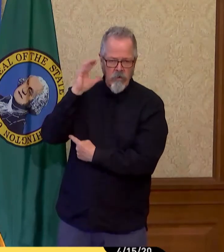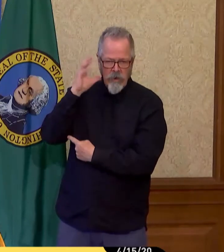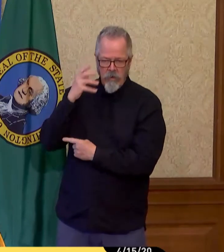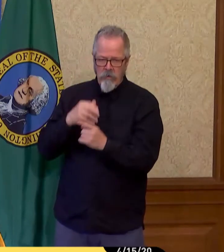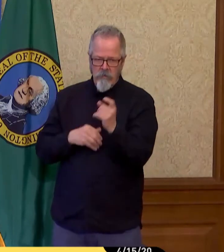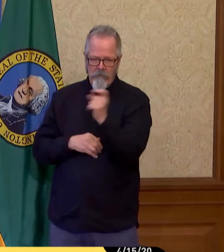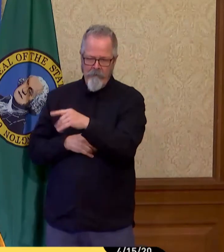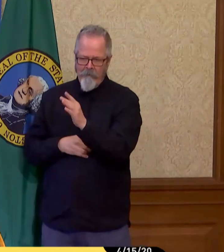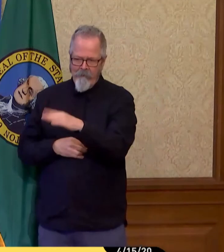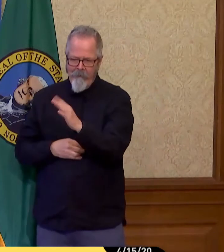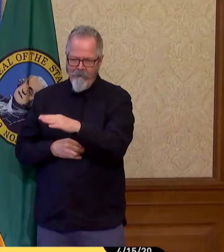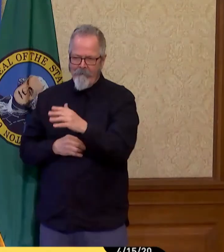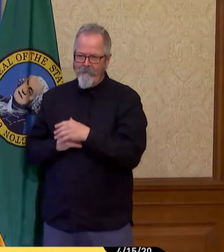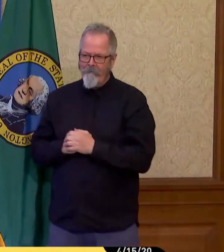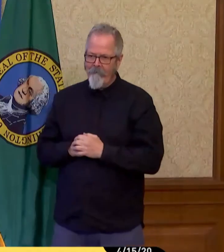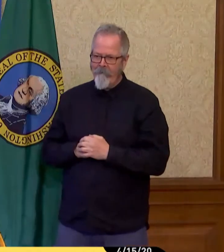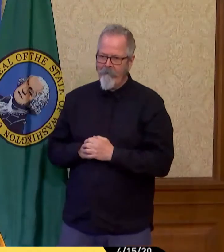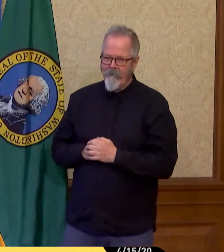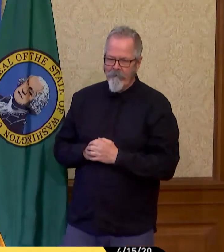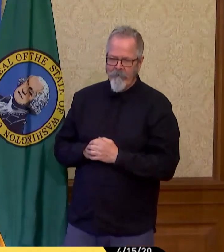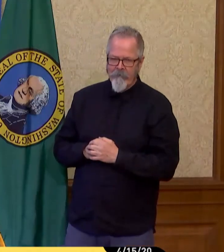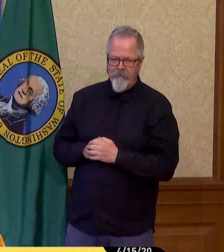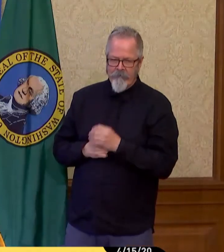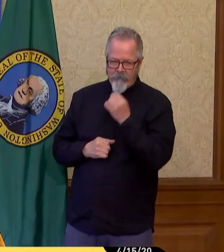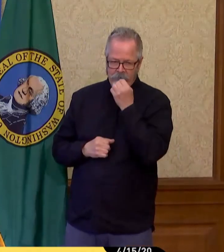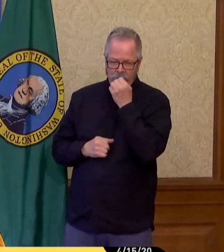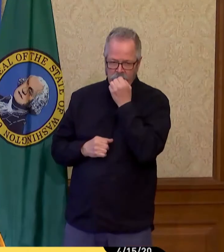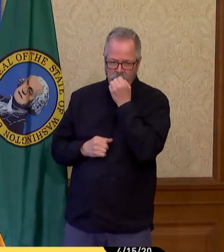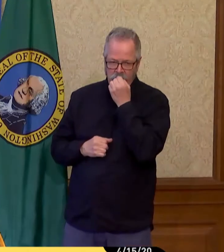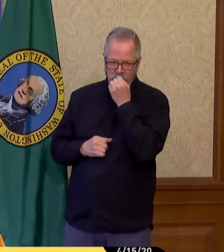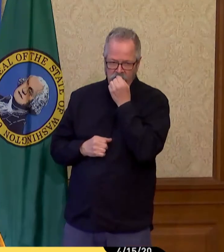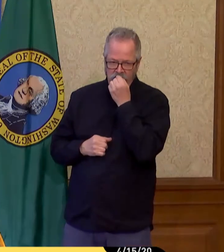mentioned, as far as anything reopening that's possibly being considered,